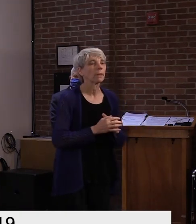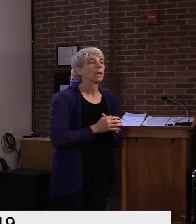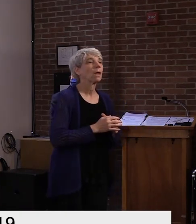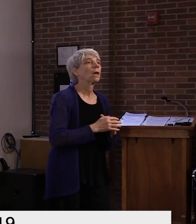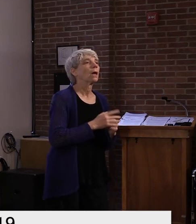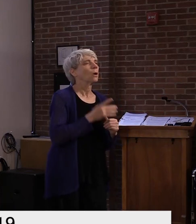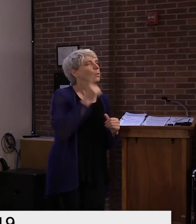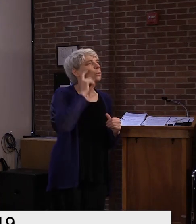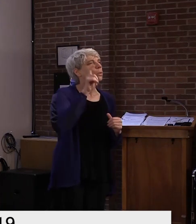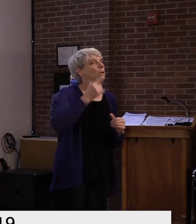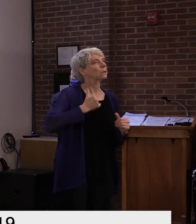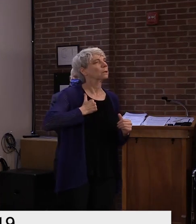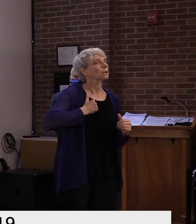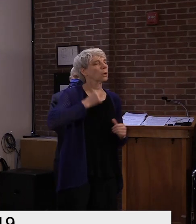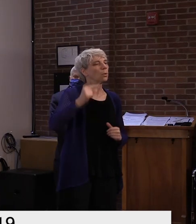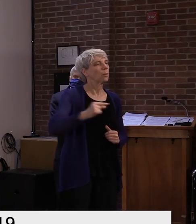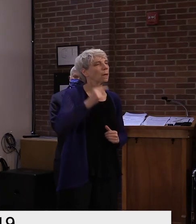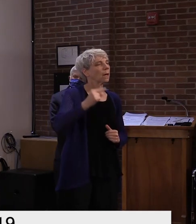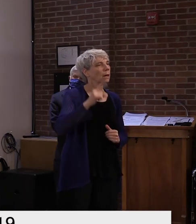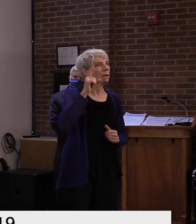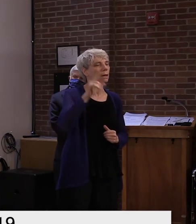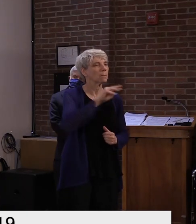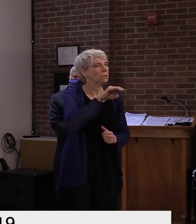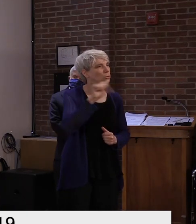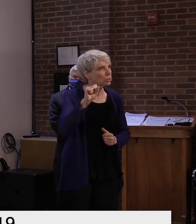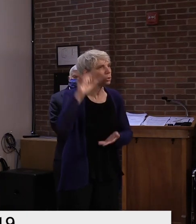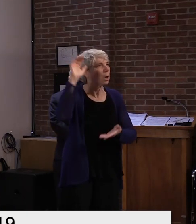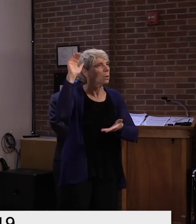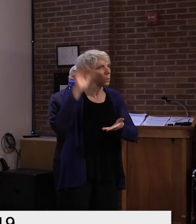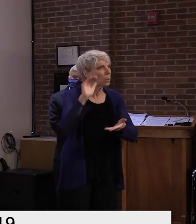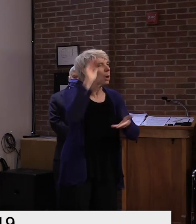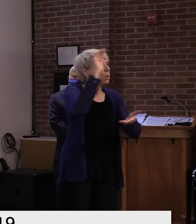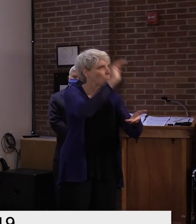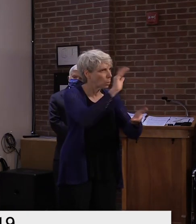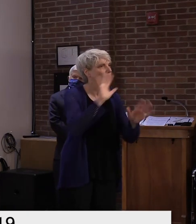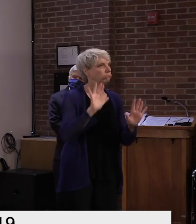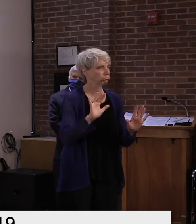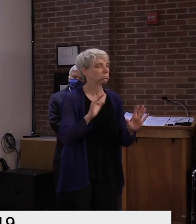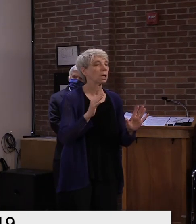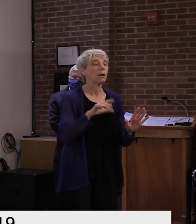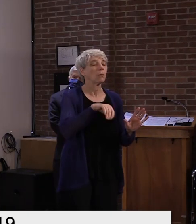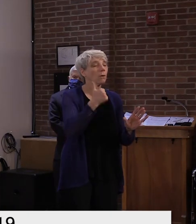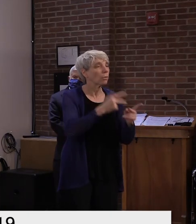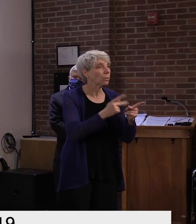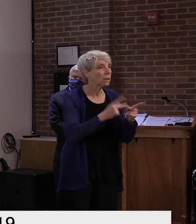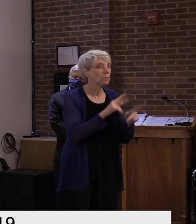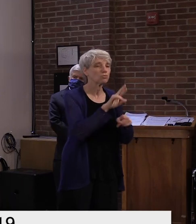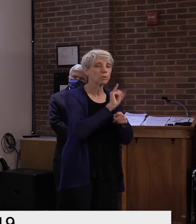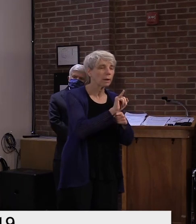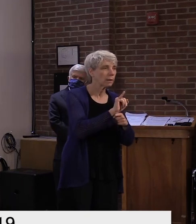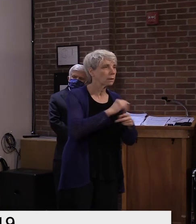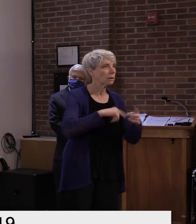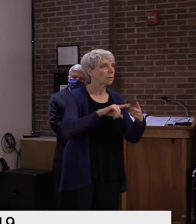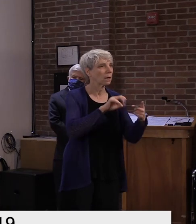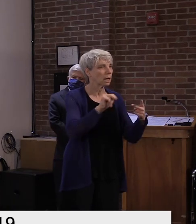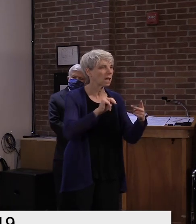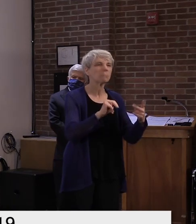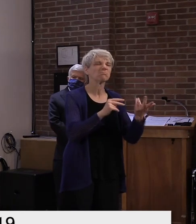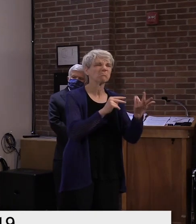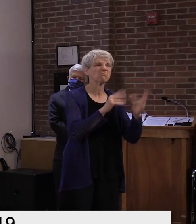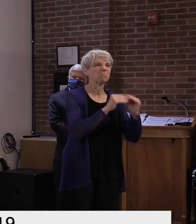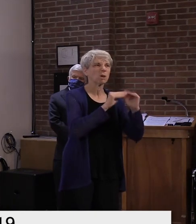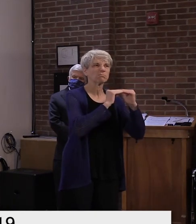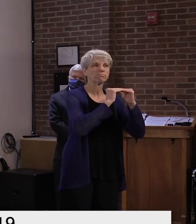like Quebec, and places like Massachusetts, and they're remaining relatively steady in places like Rhode Island and Connecticut. And I